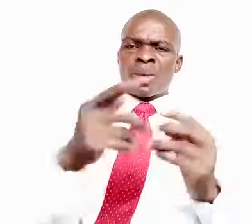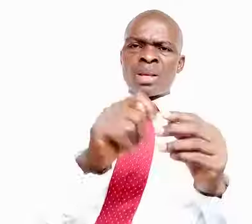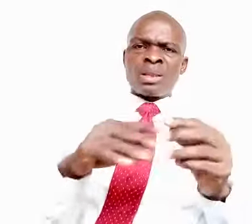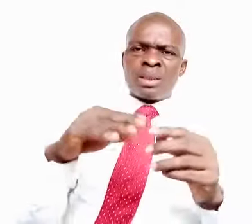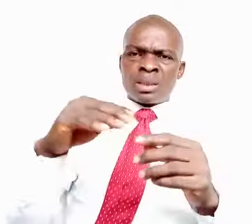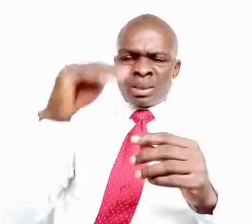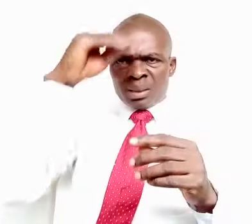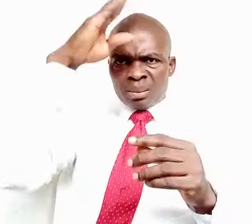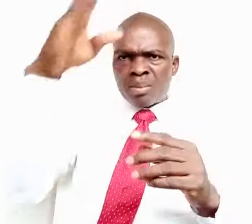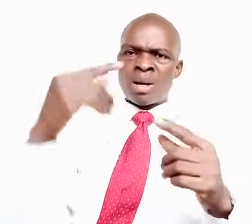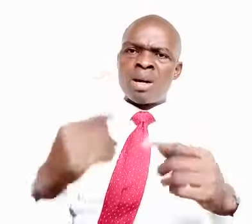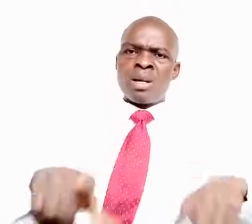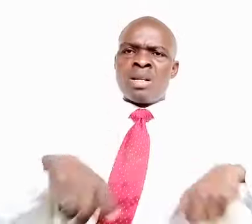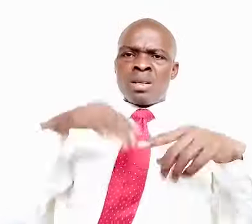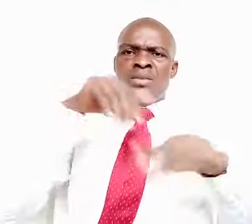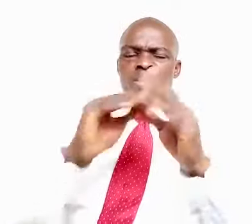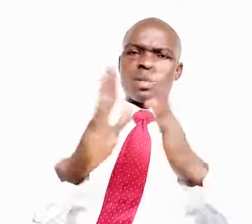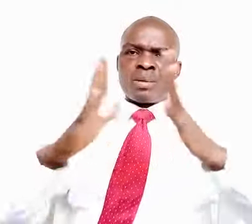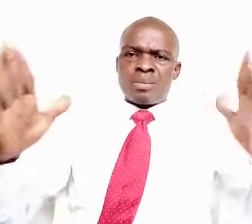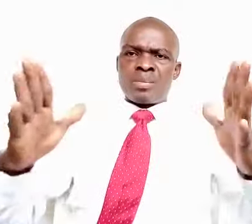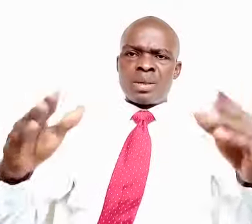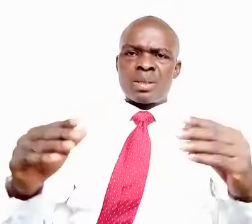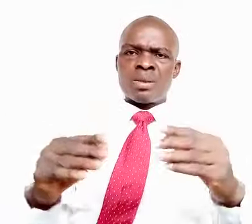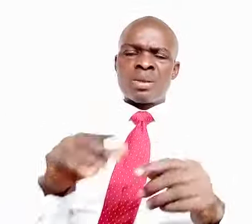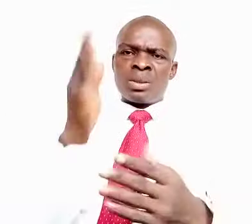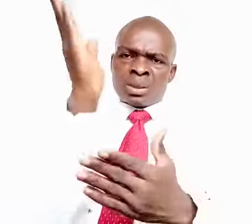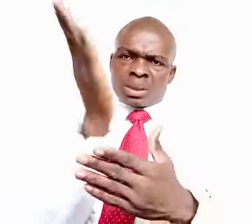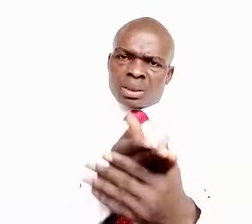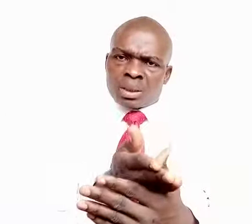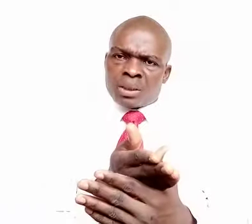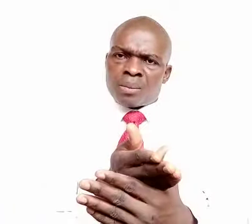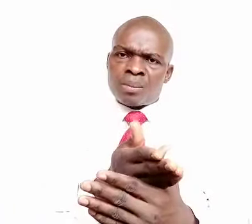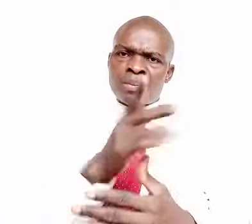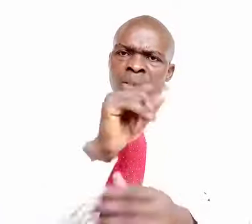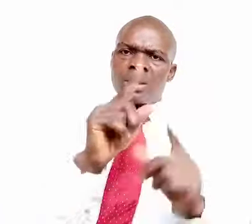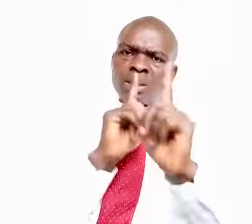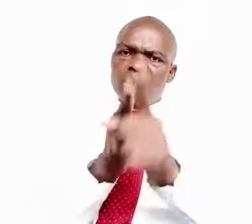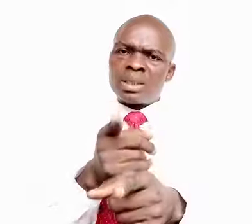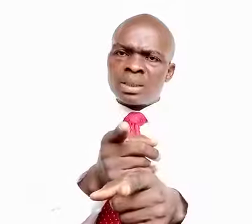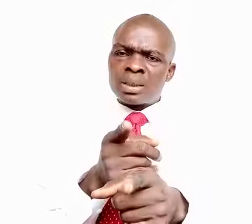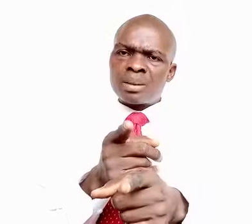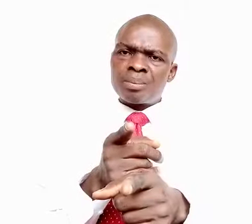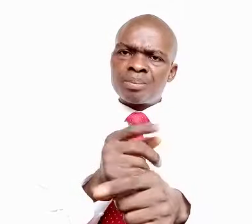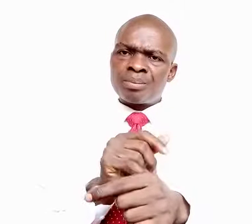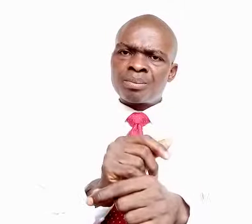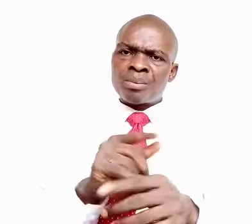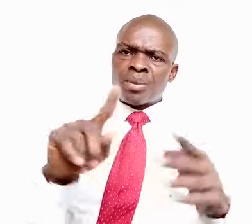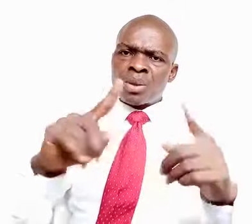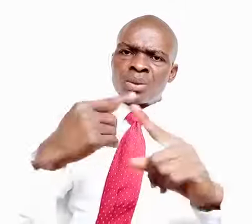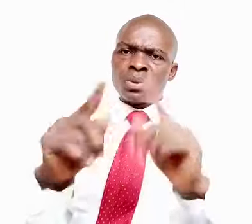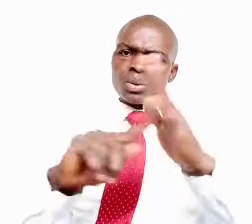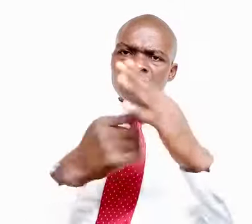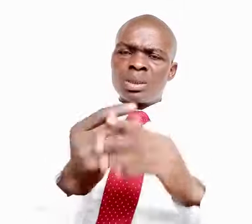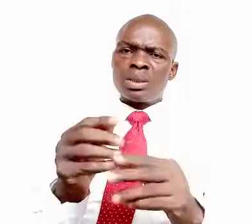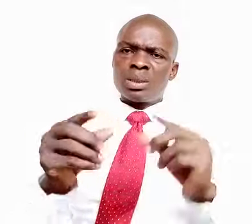big hut / hut. The answer to these sentences are: